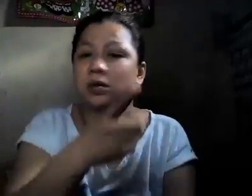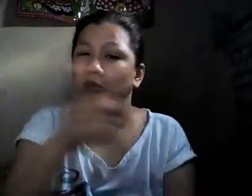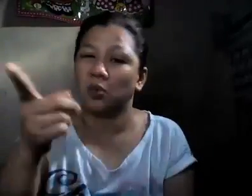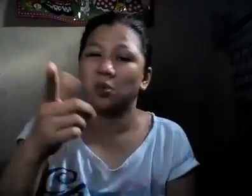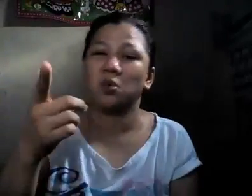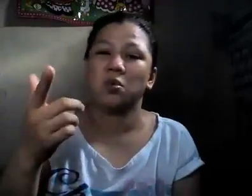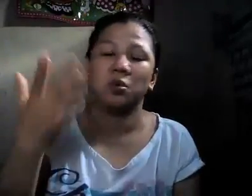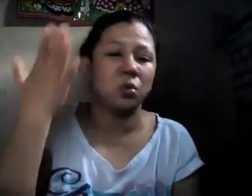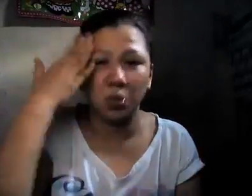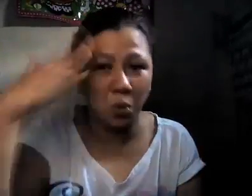energy